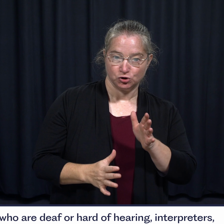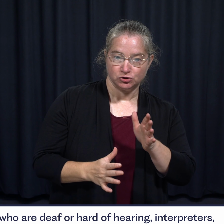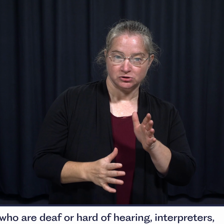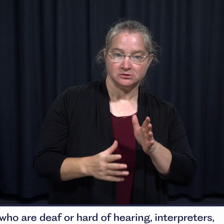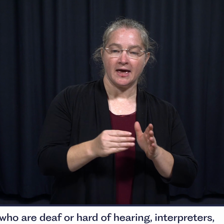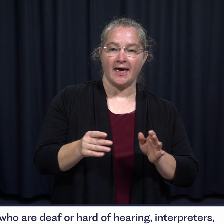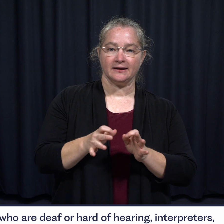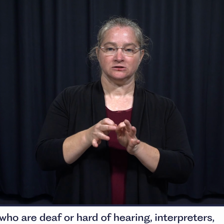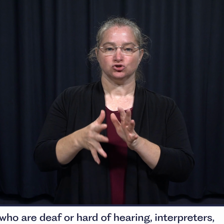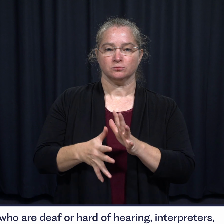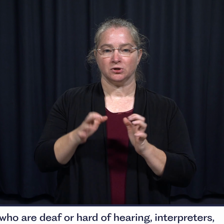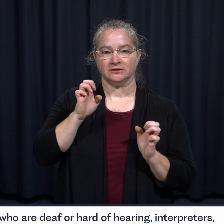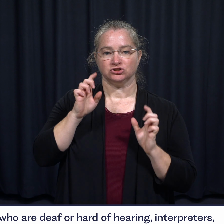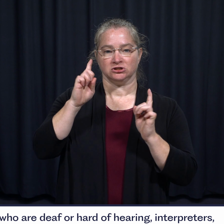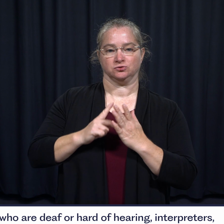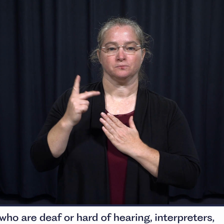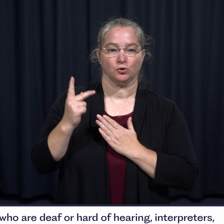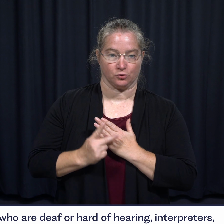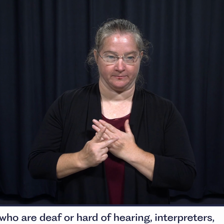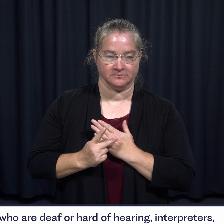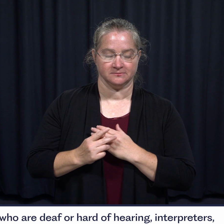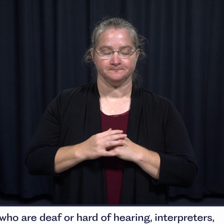interpreter education programs.